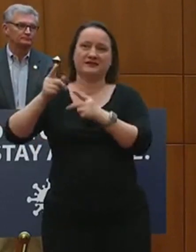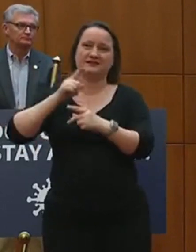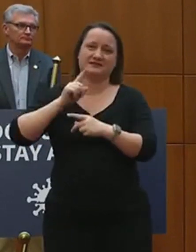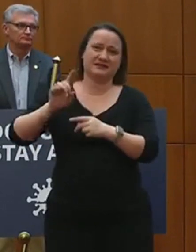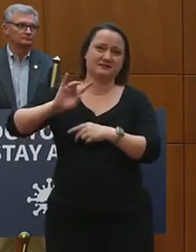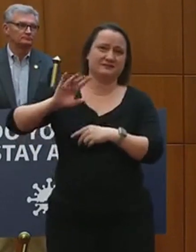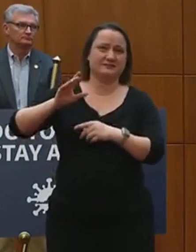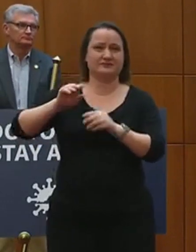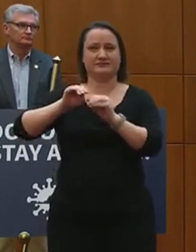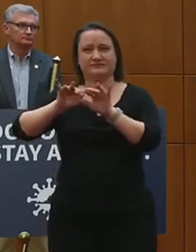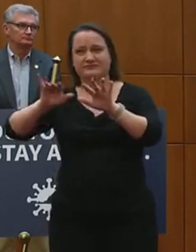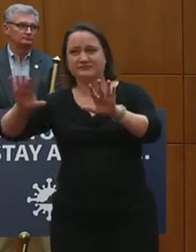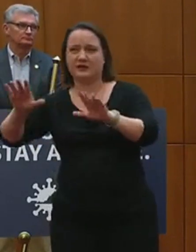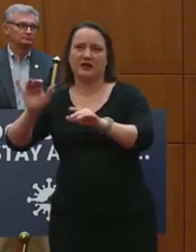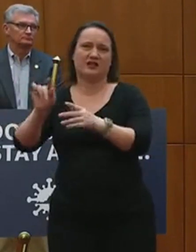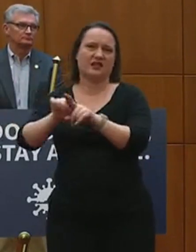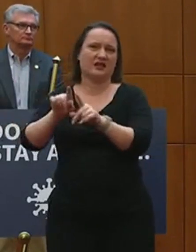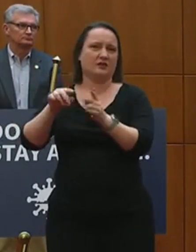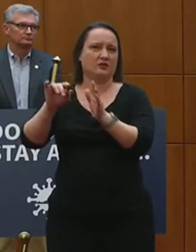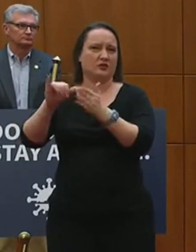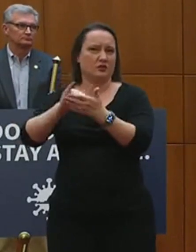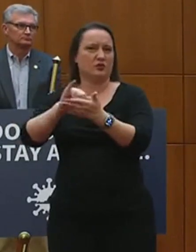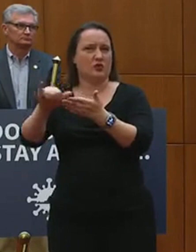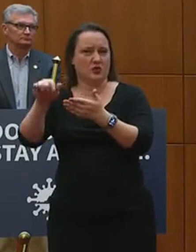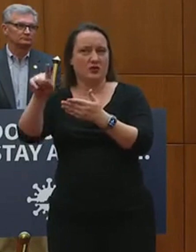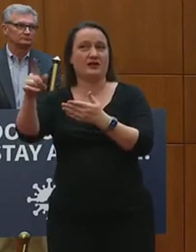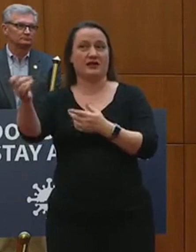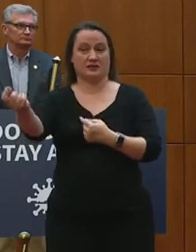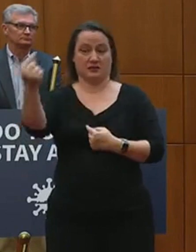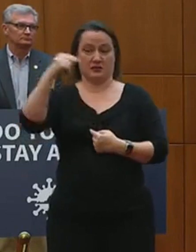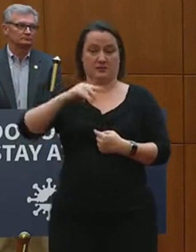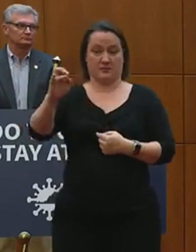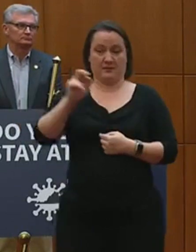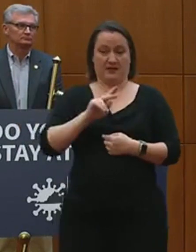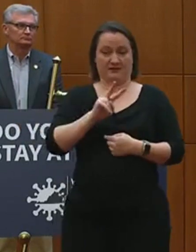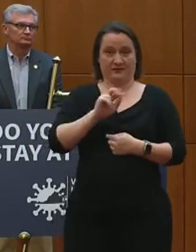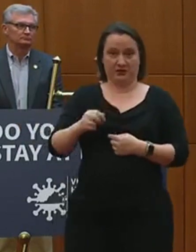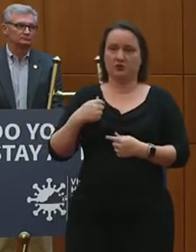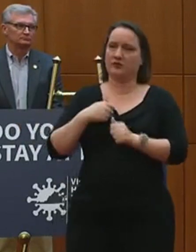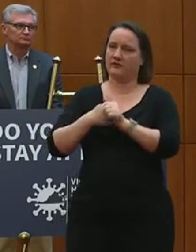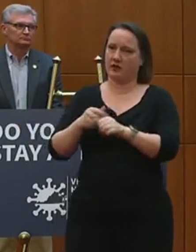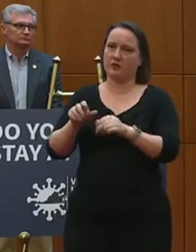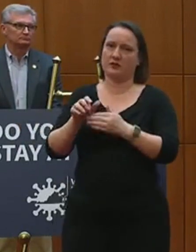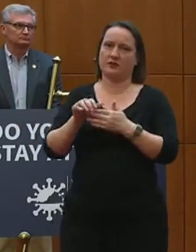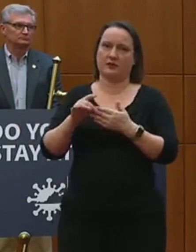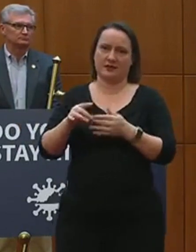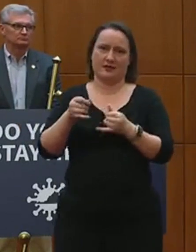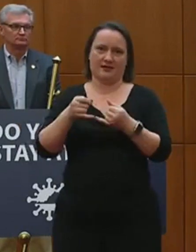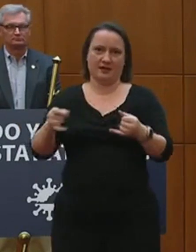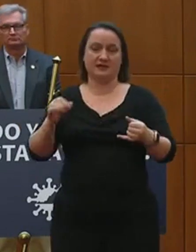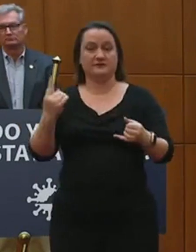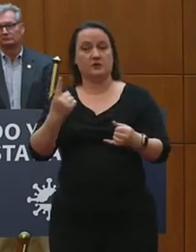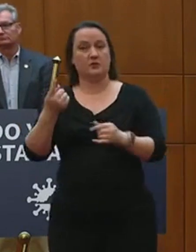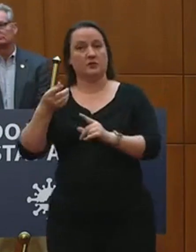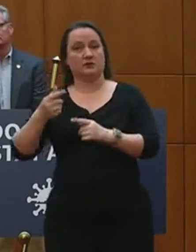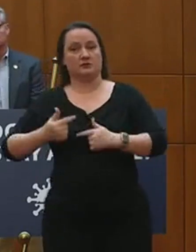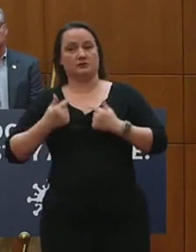are following the guidelines. If someone has been in New York where there seems to be a higher incidence